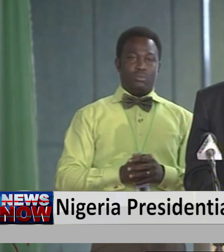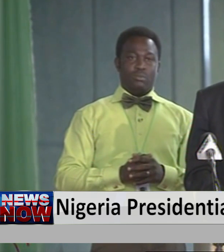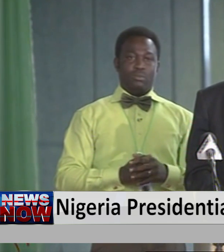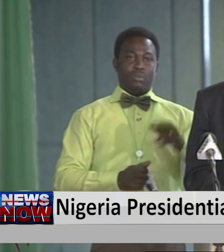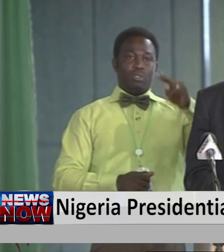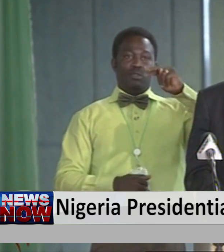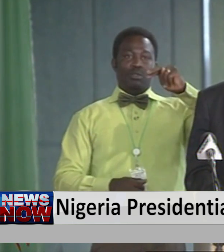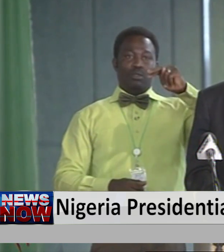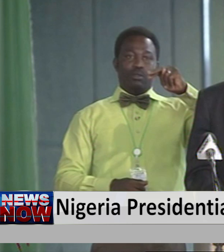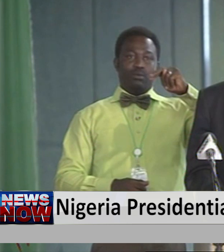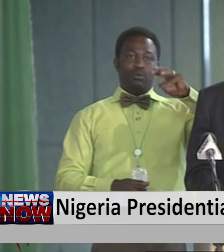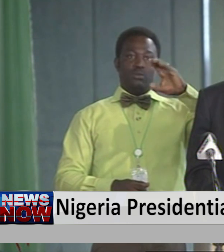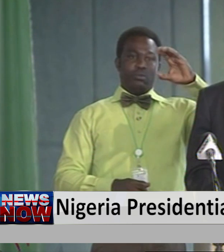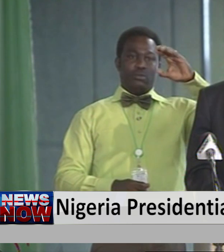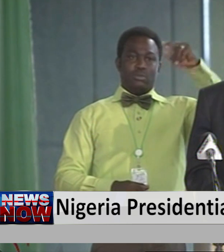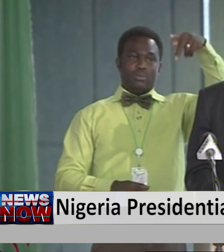NCP